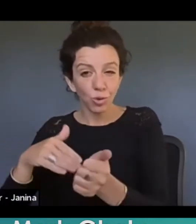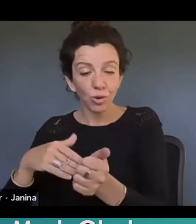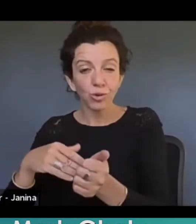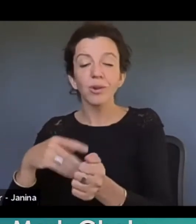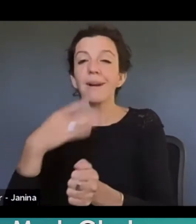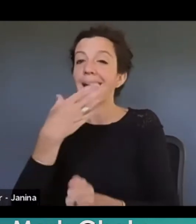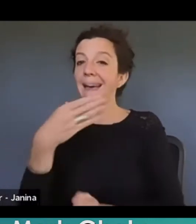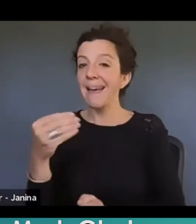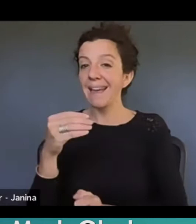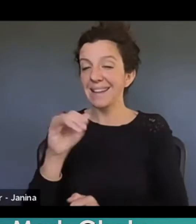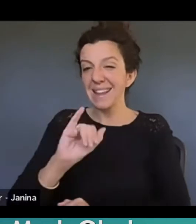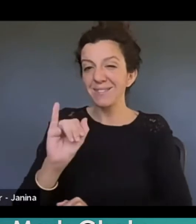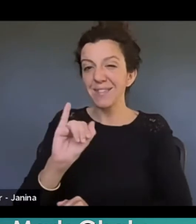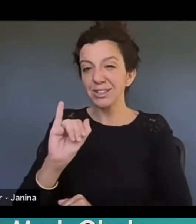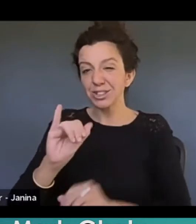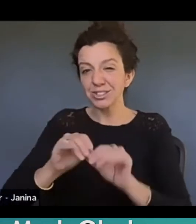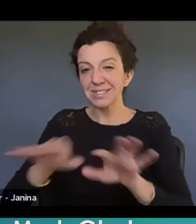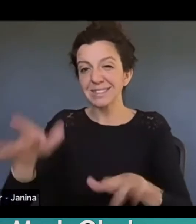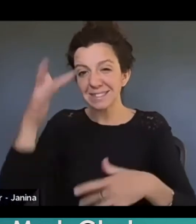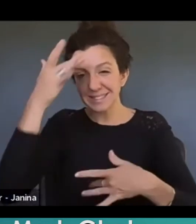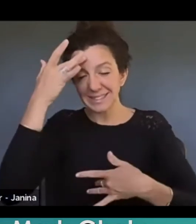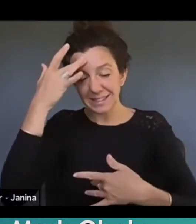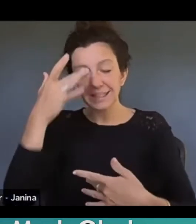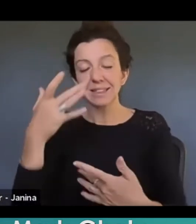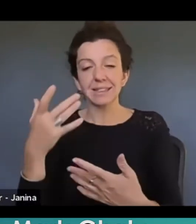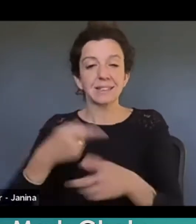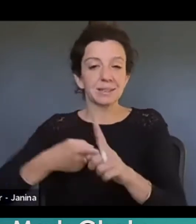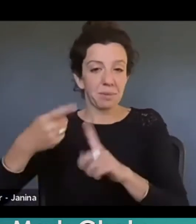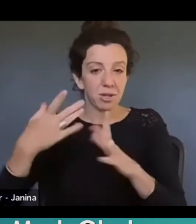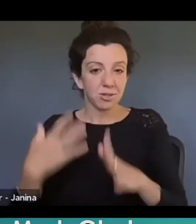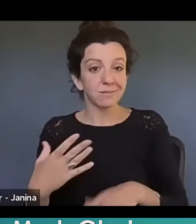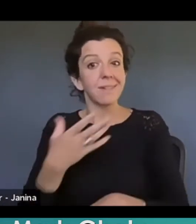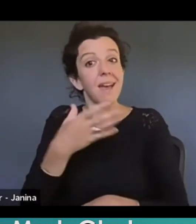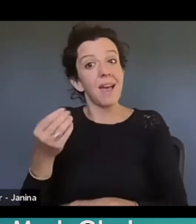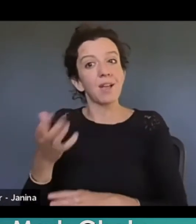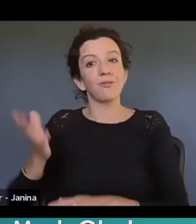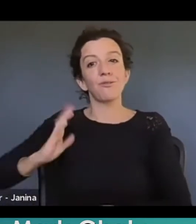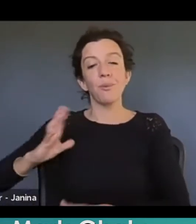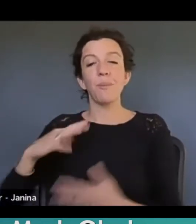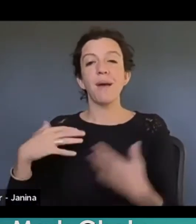and former local health officer. So with that, Dr. Pon.